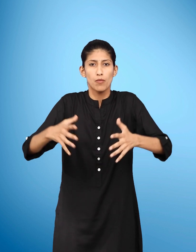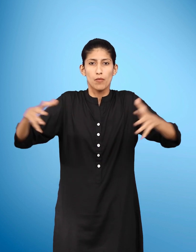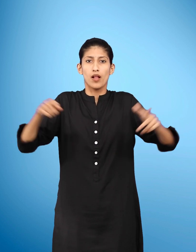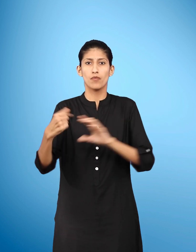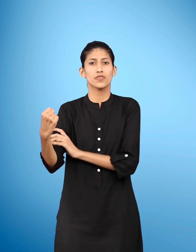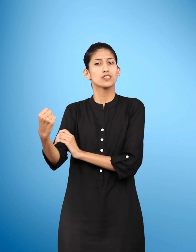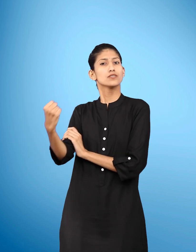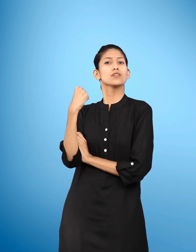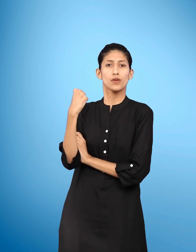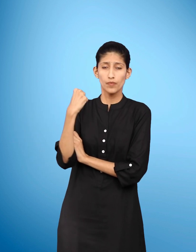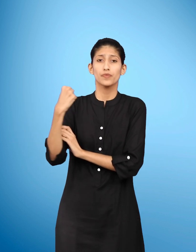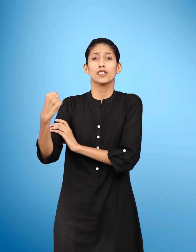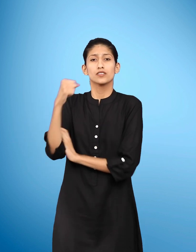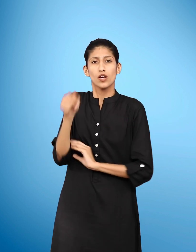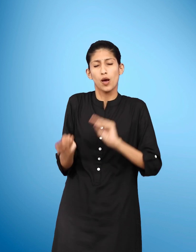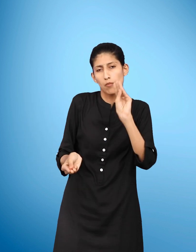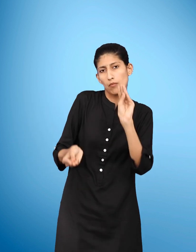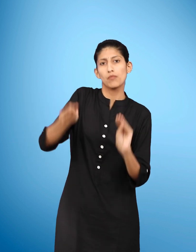became rich and powerful.